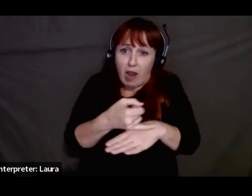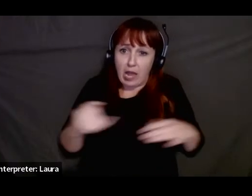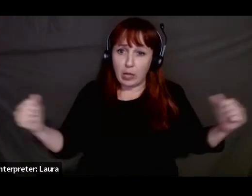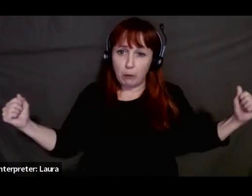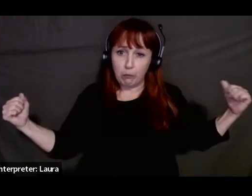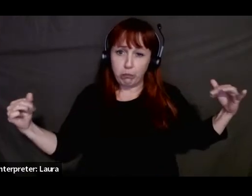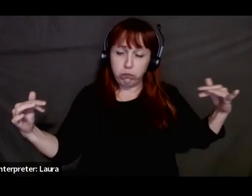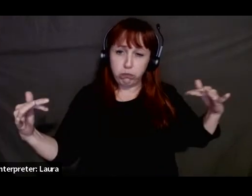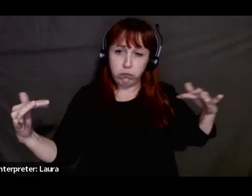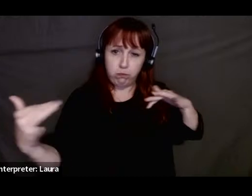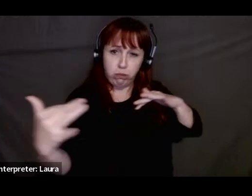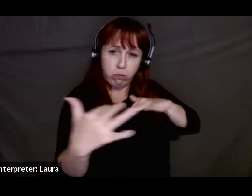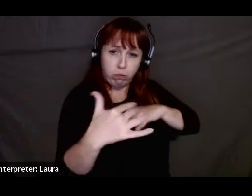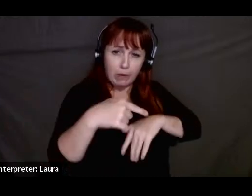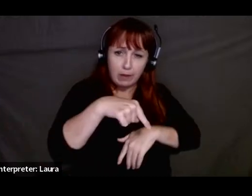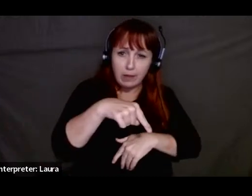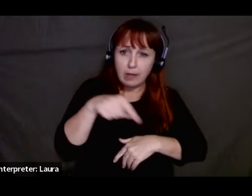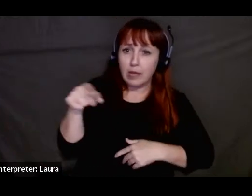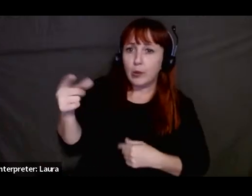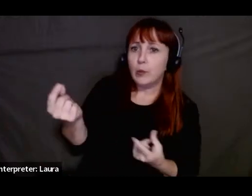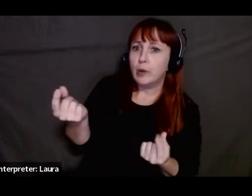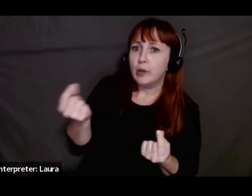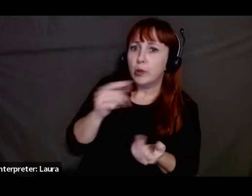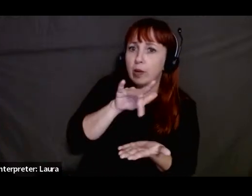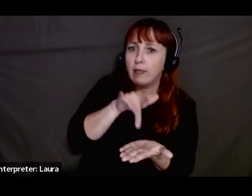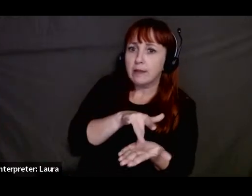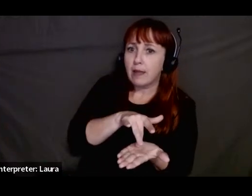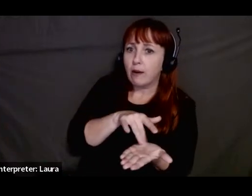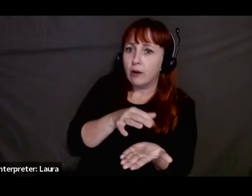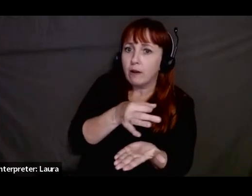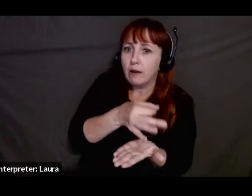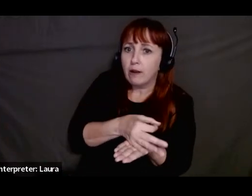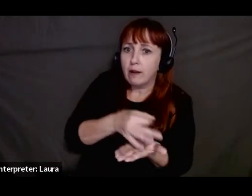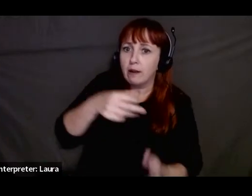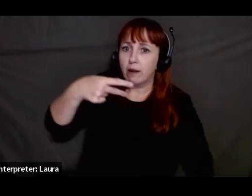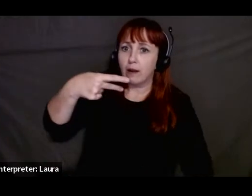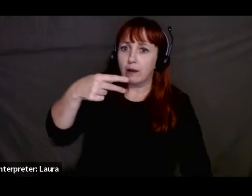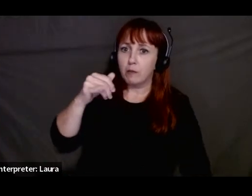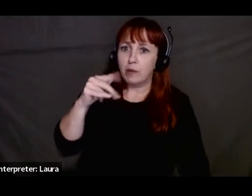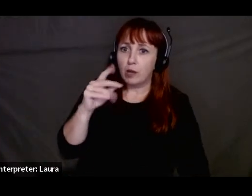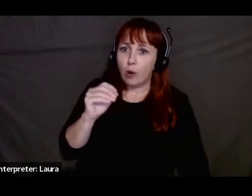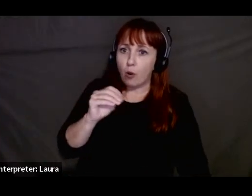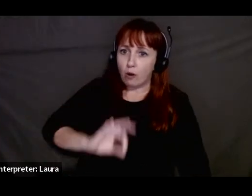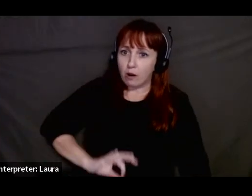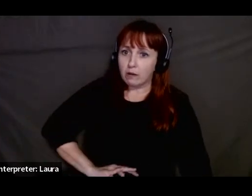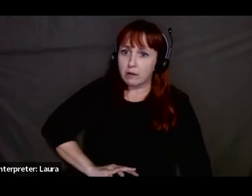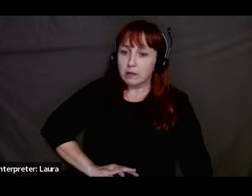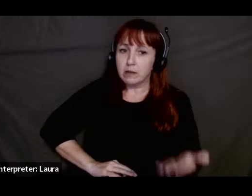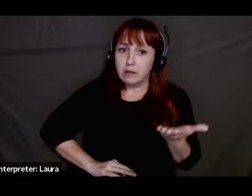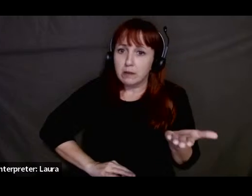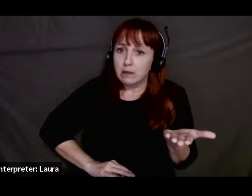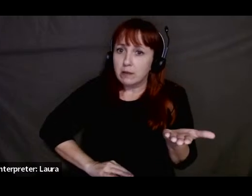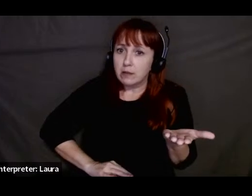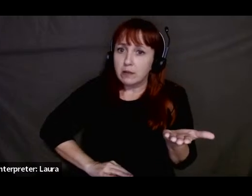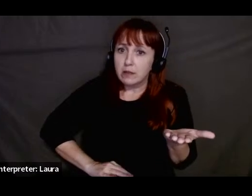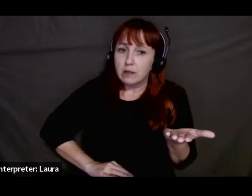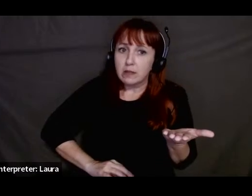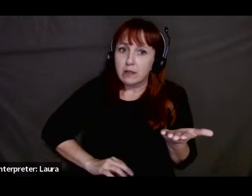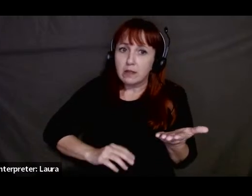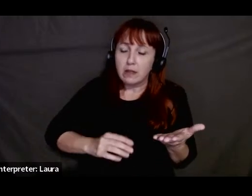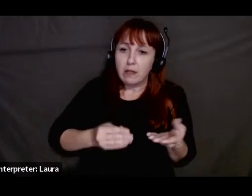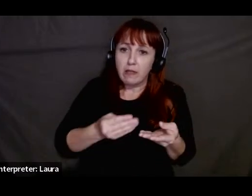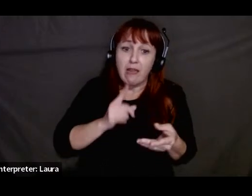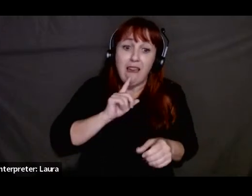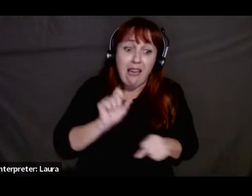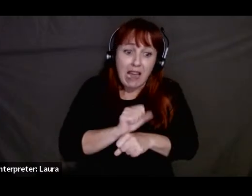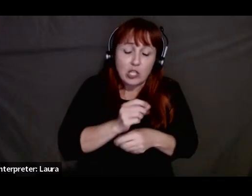And you guys are, and so what are you guys doing there? You're causing not just a physical